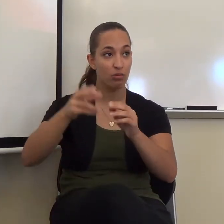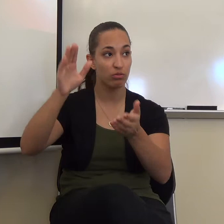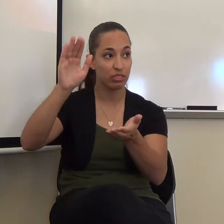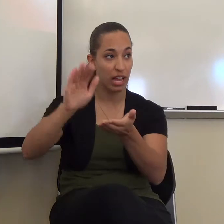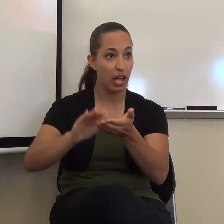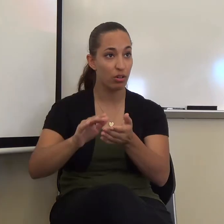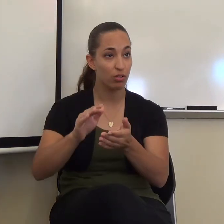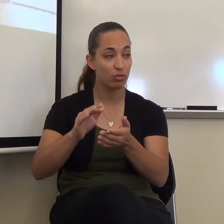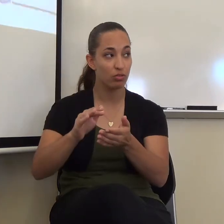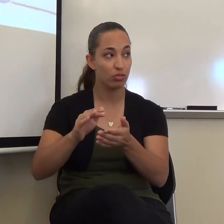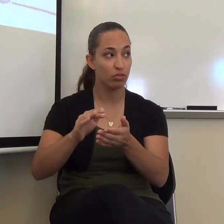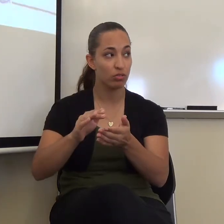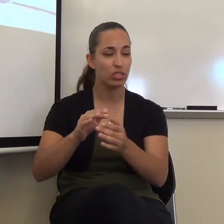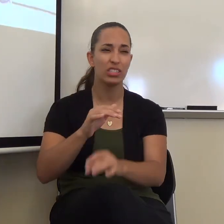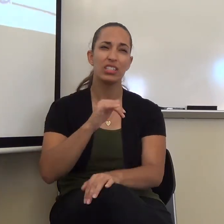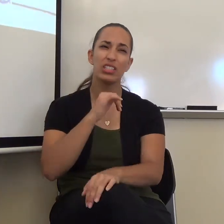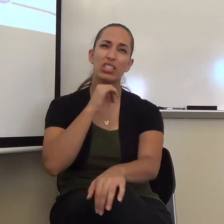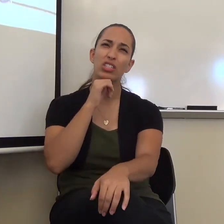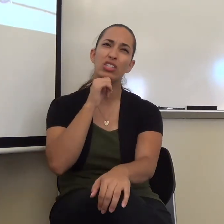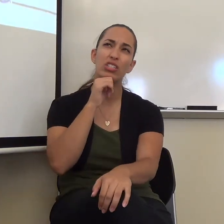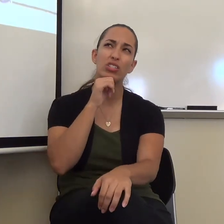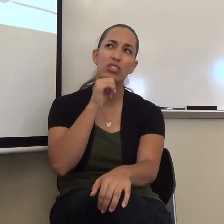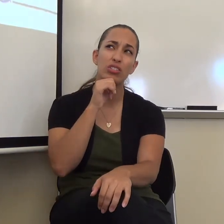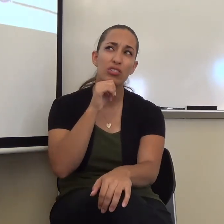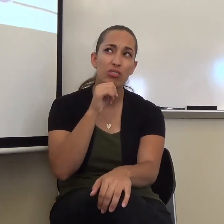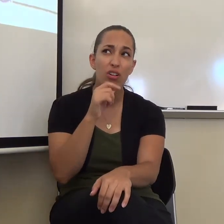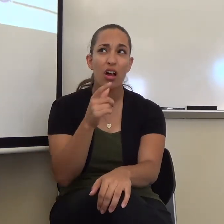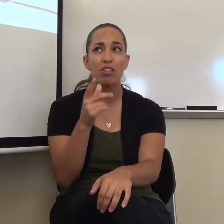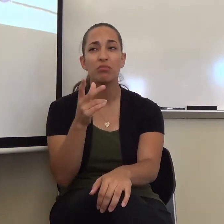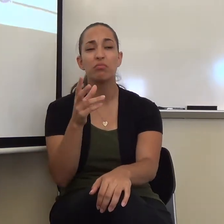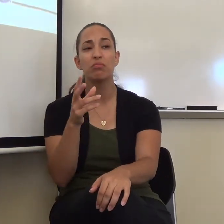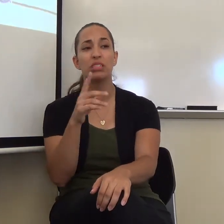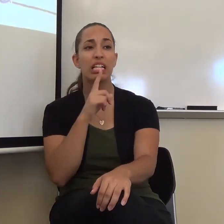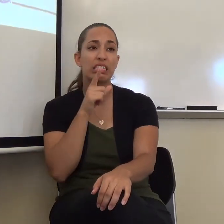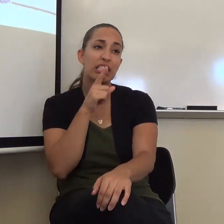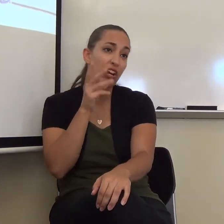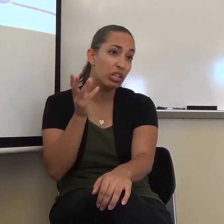No, they- Not they- necessarily, okay? This is just saying light